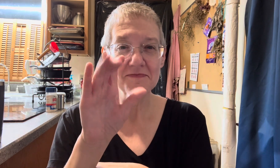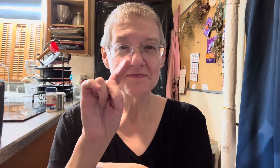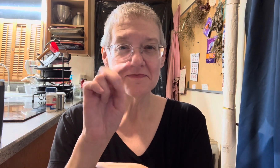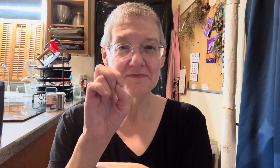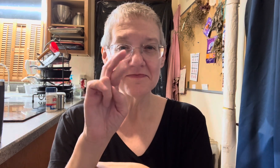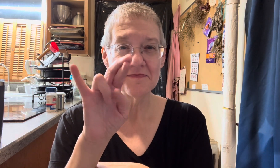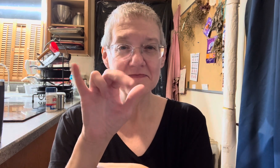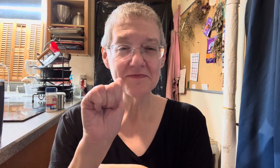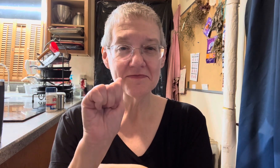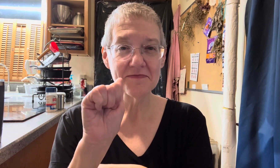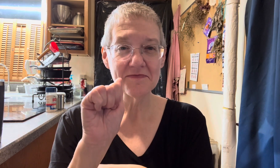bacteria.